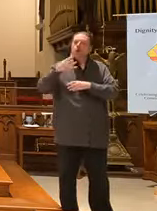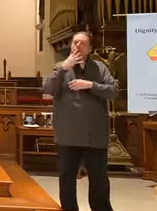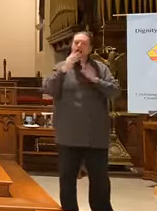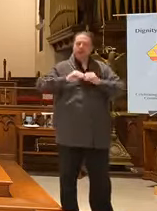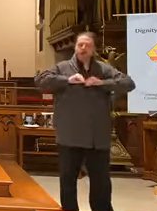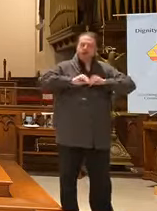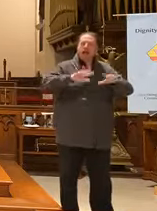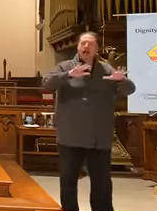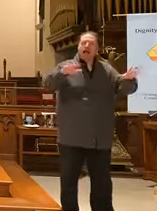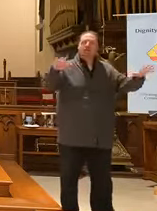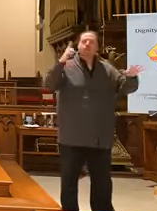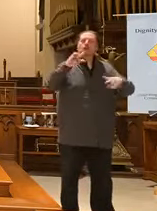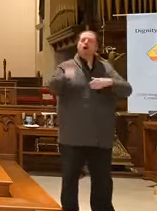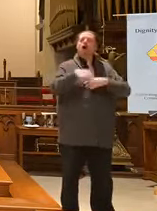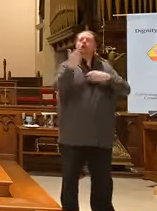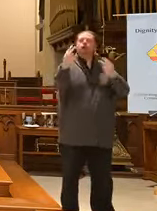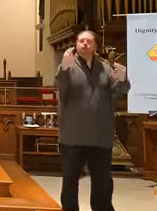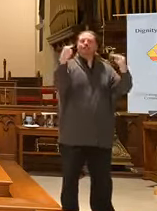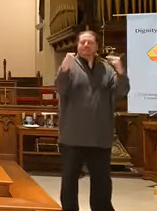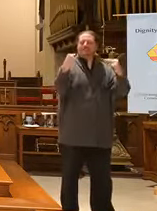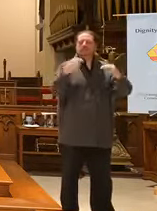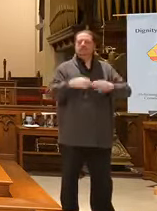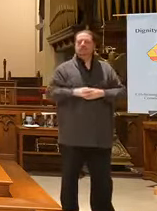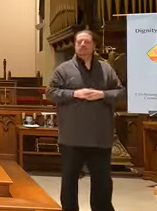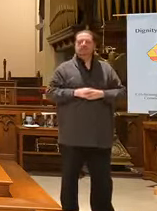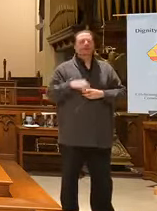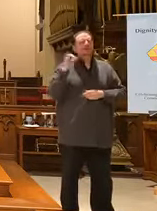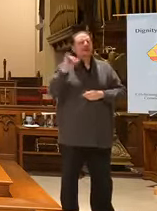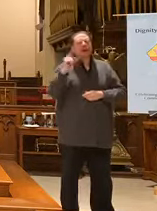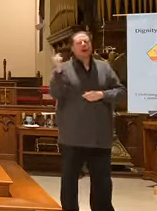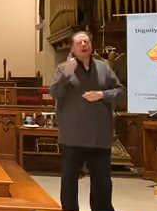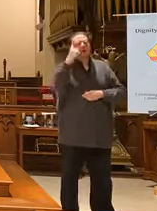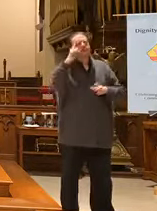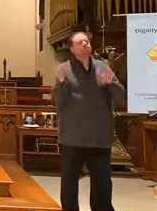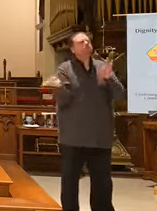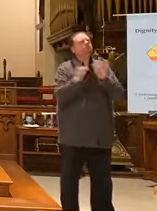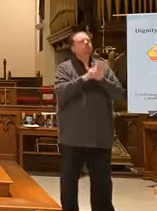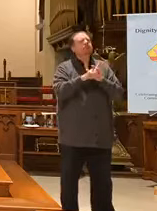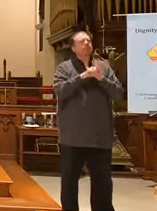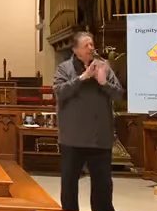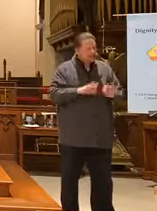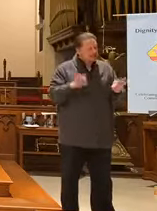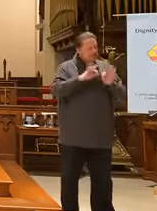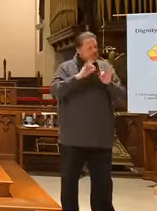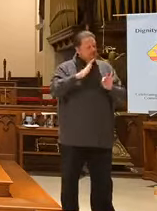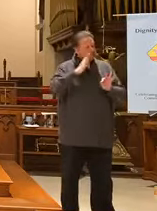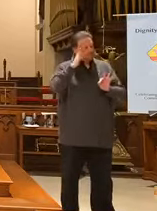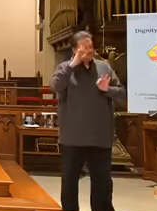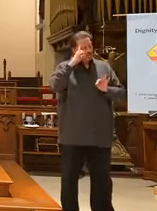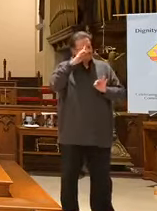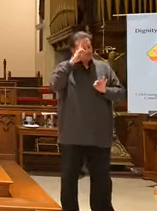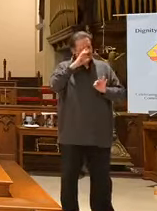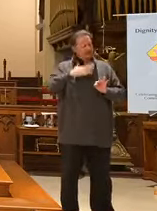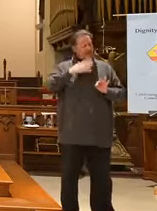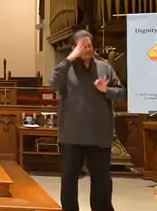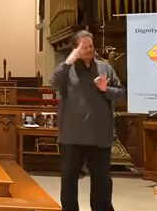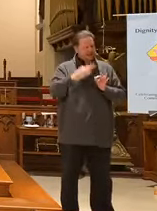shine before others. Has always brought to mind the importance of putting my faith into